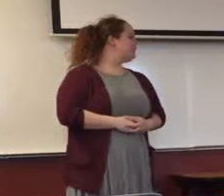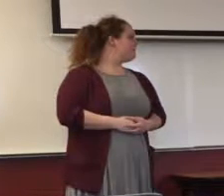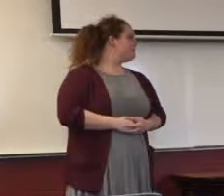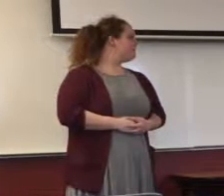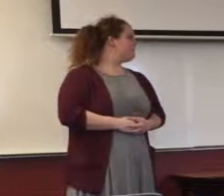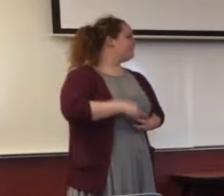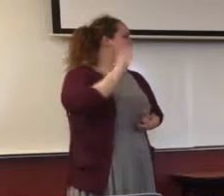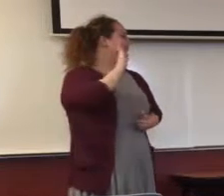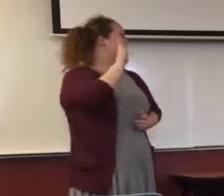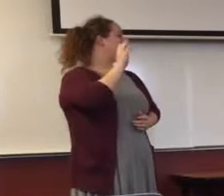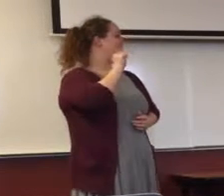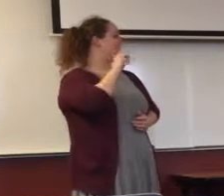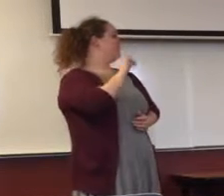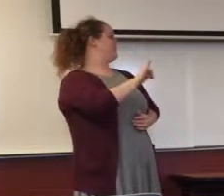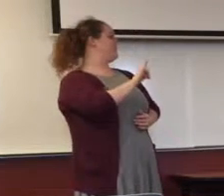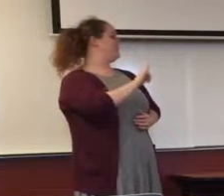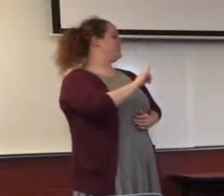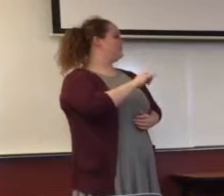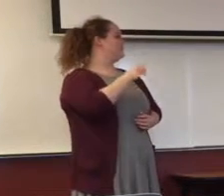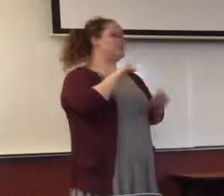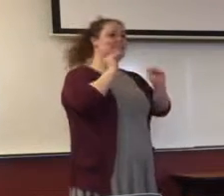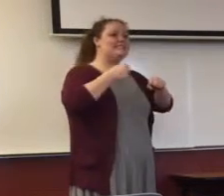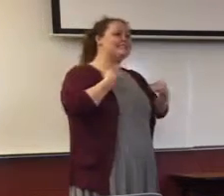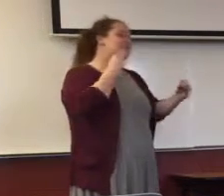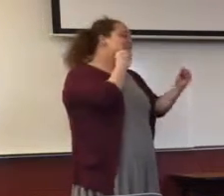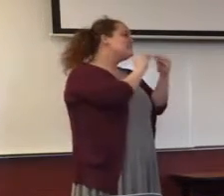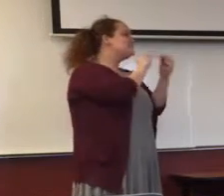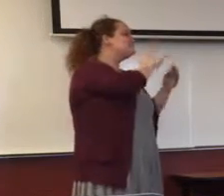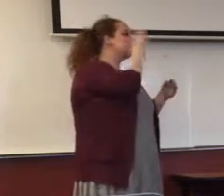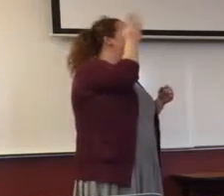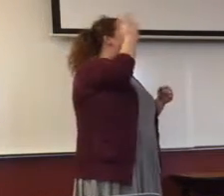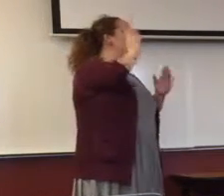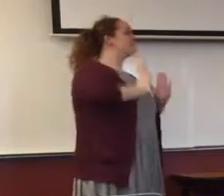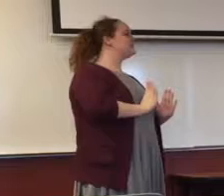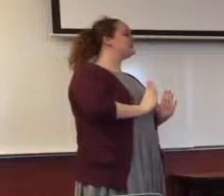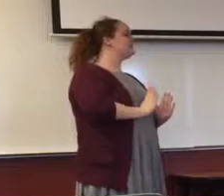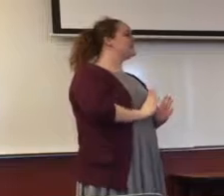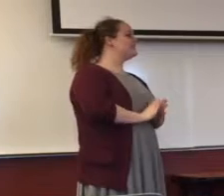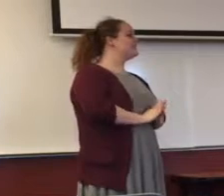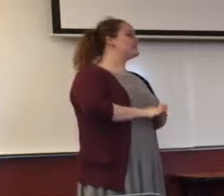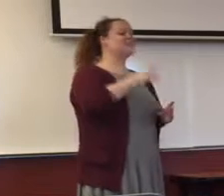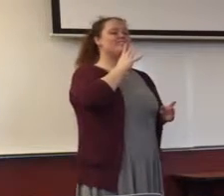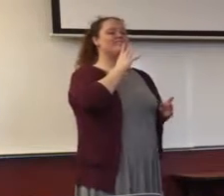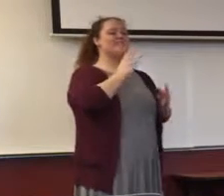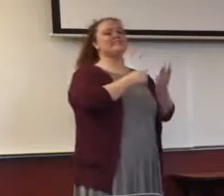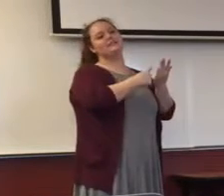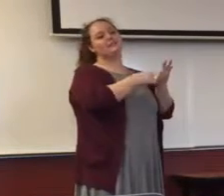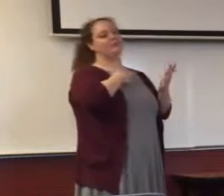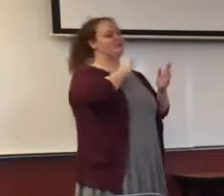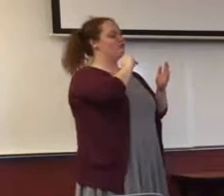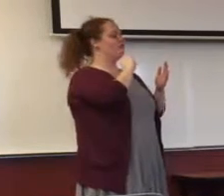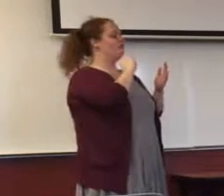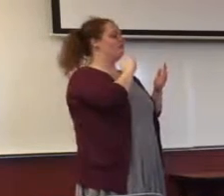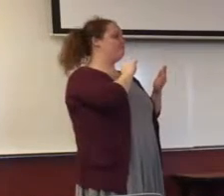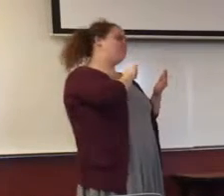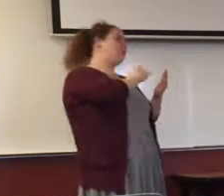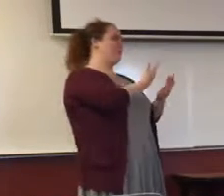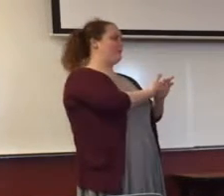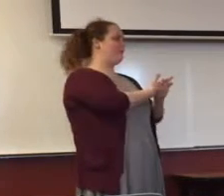Hi, Annie. Can I kiss your speaker? I'm talking about my job. Hi. Oh. How are you? Good. Are